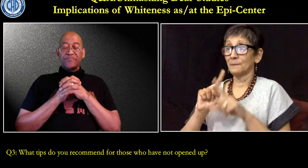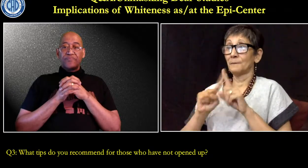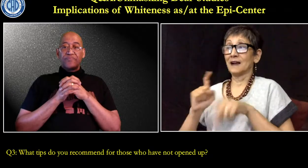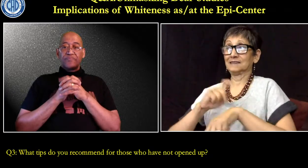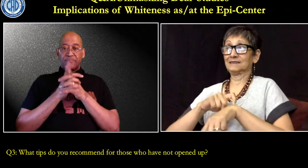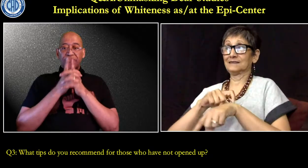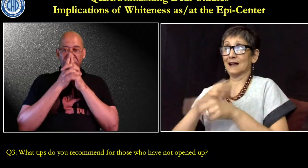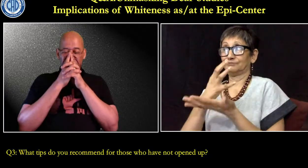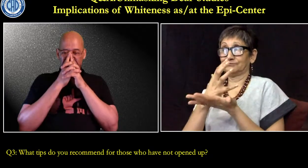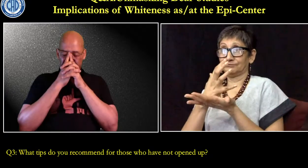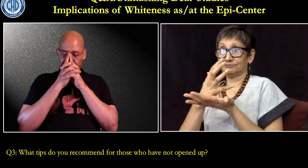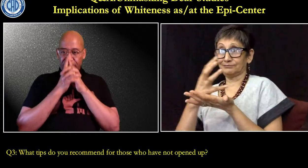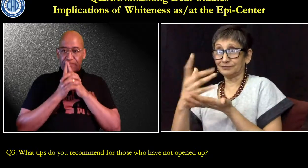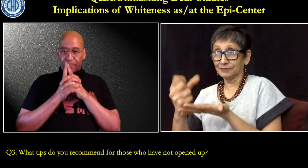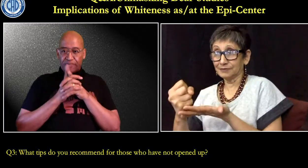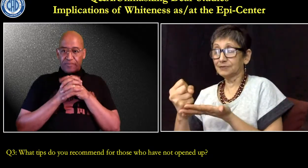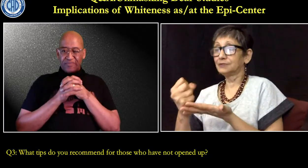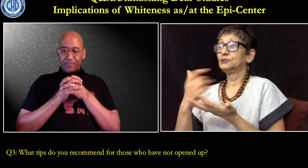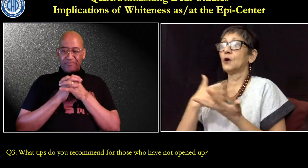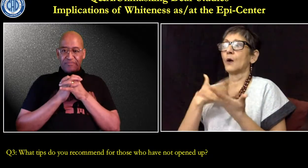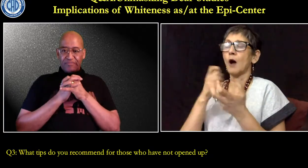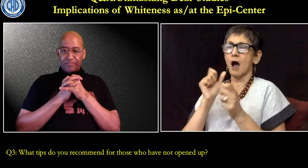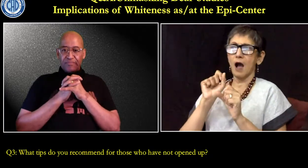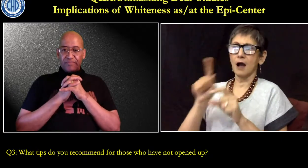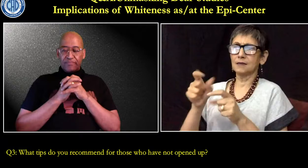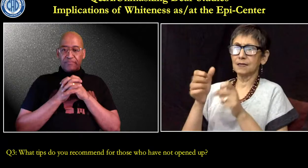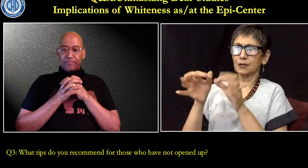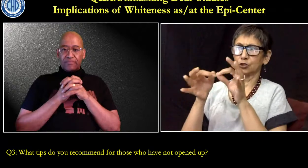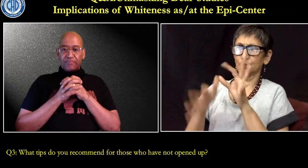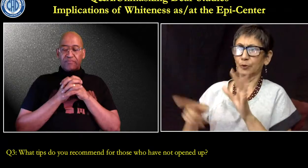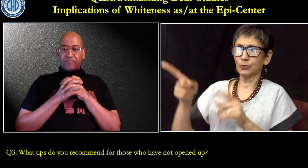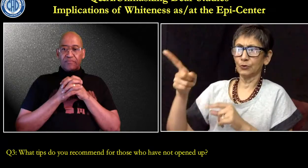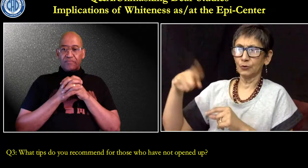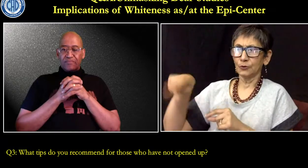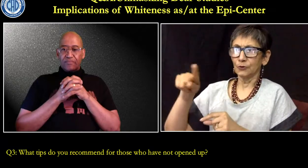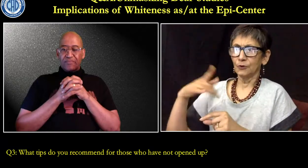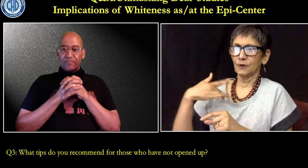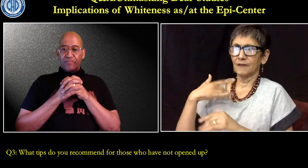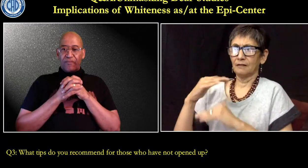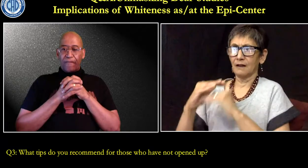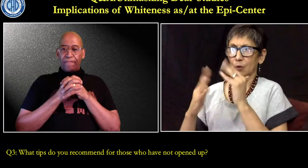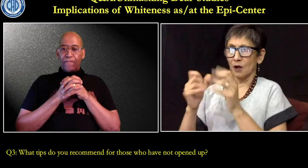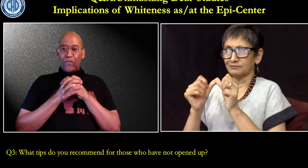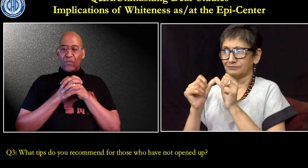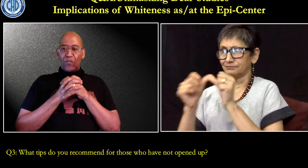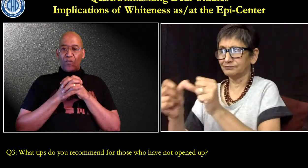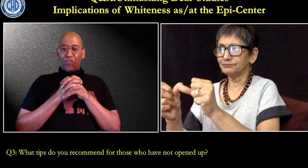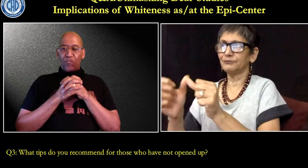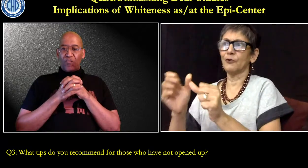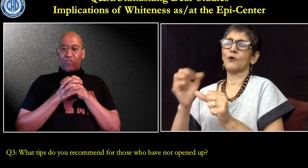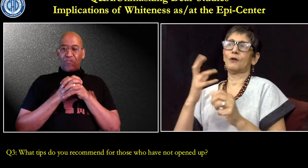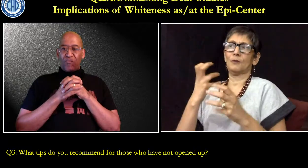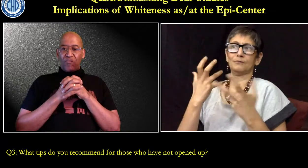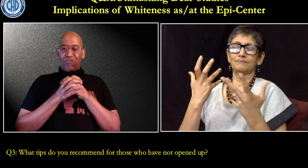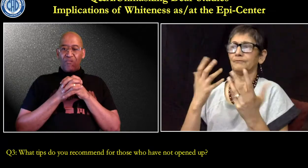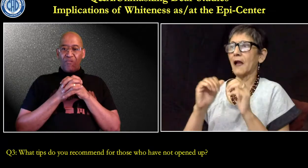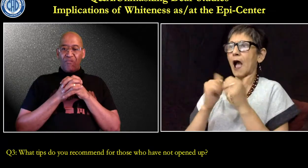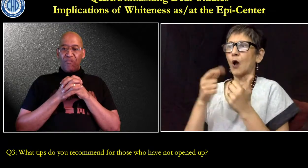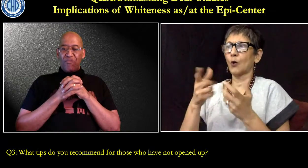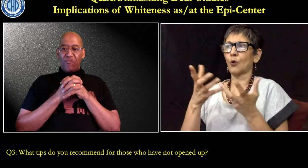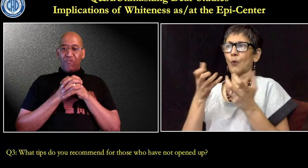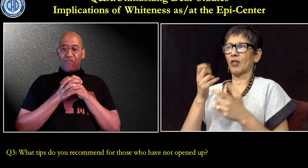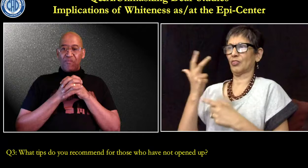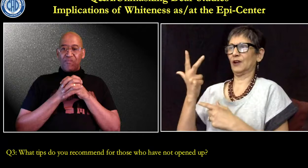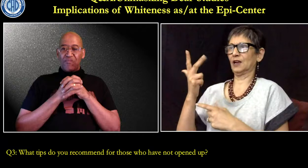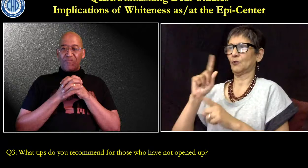Mm-hmm. Yes. Okay, we do have three more questions, but time is running out. So I want to ask the interpreters, are